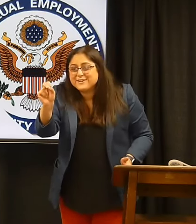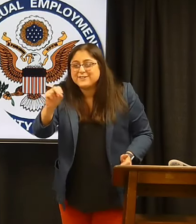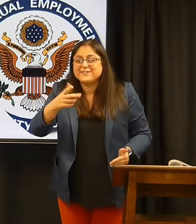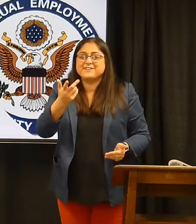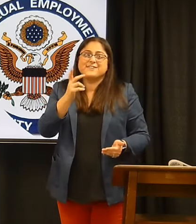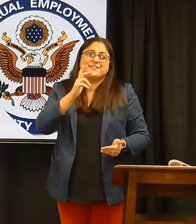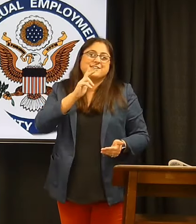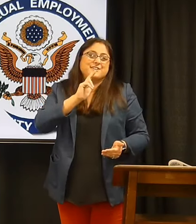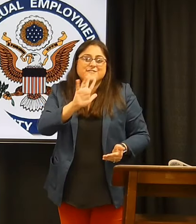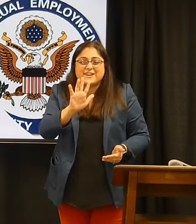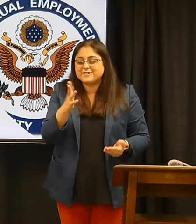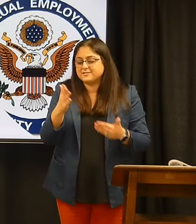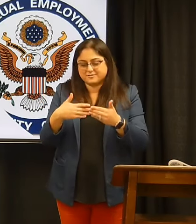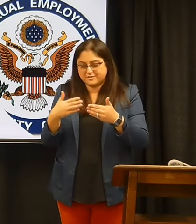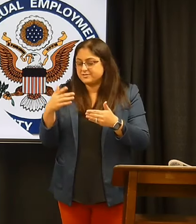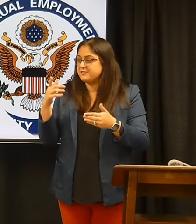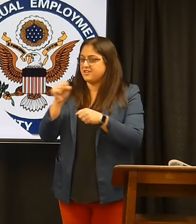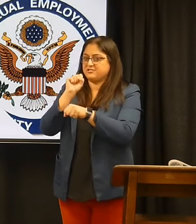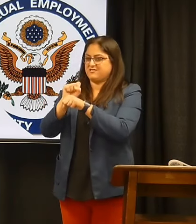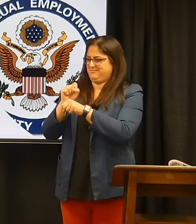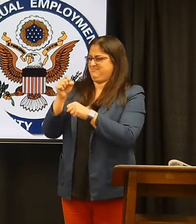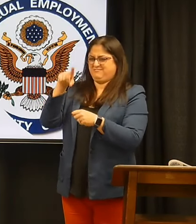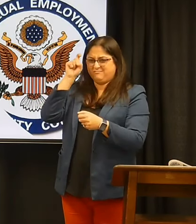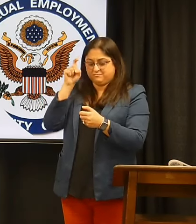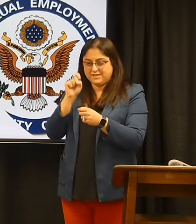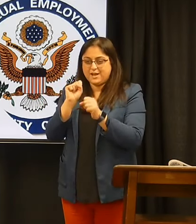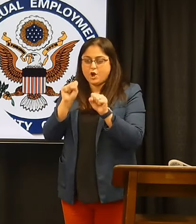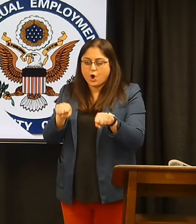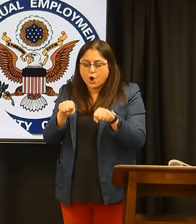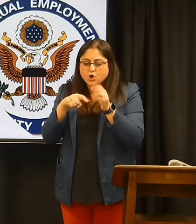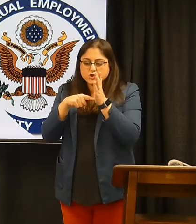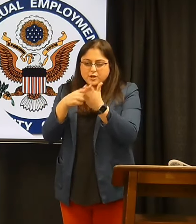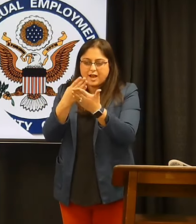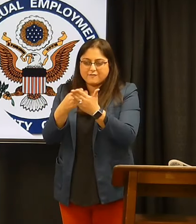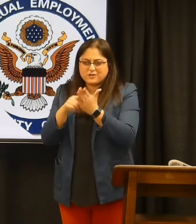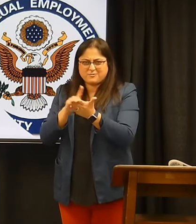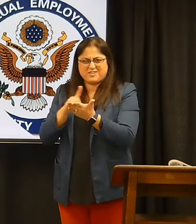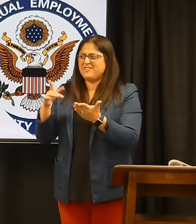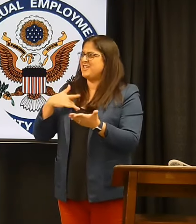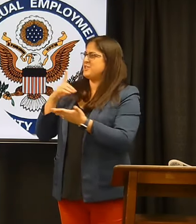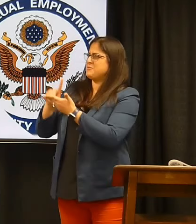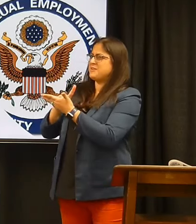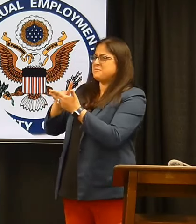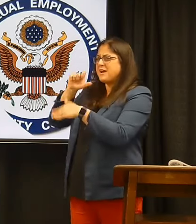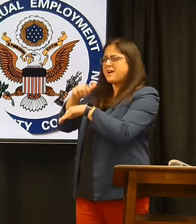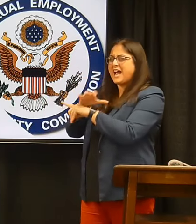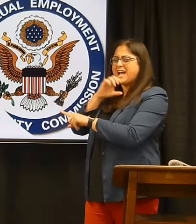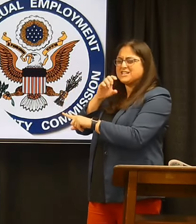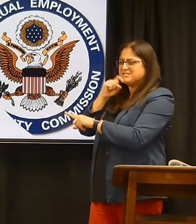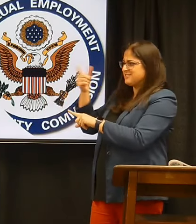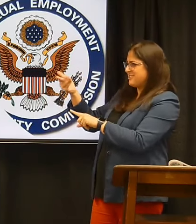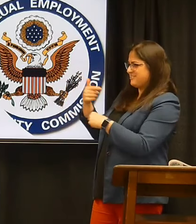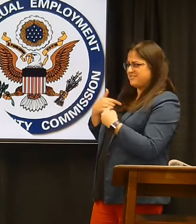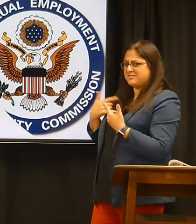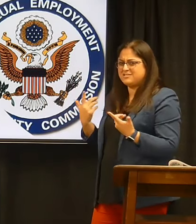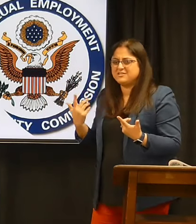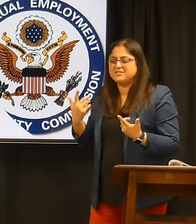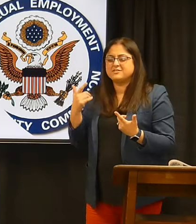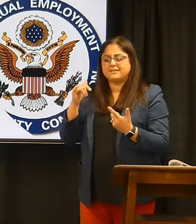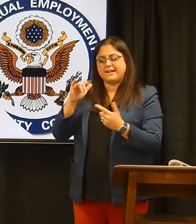and maybe they were 30 or 25 or whatever, and it could show evidence of discrimination. Why did you